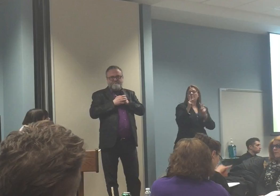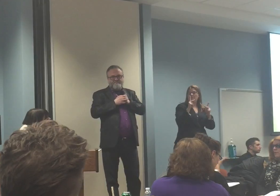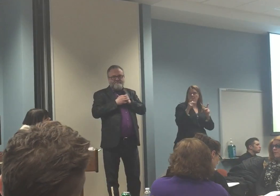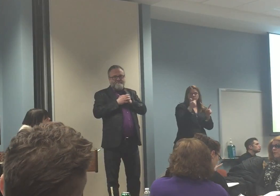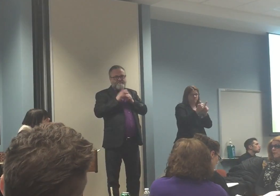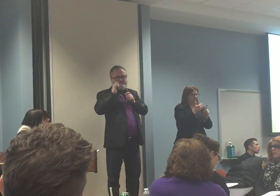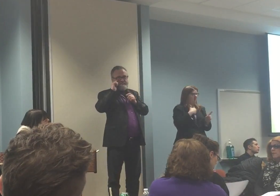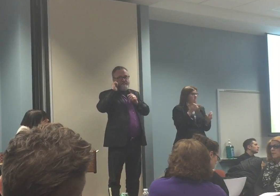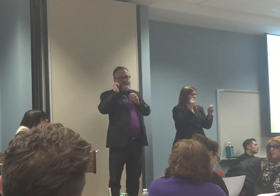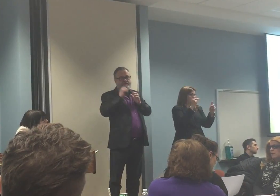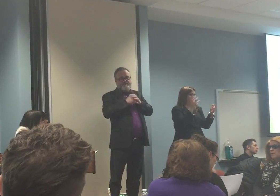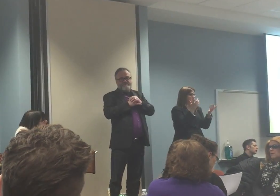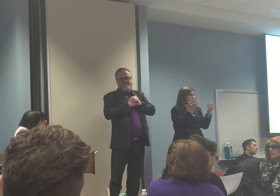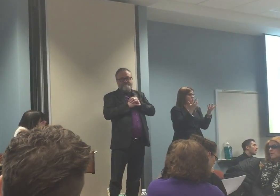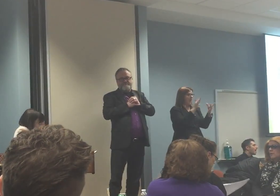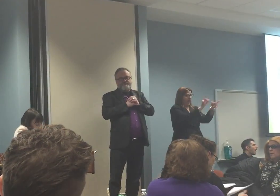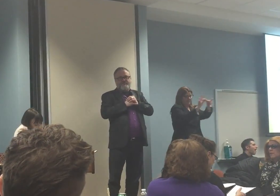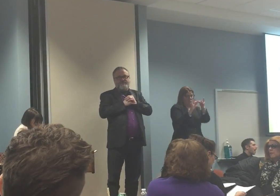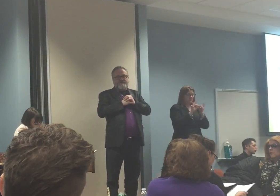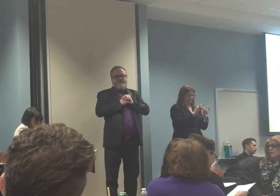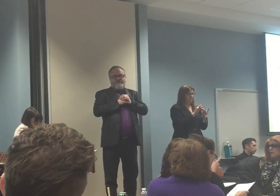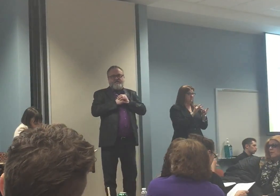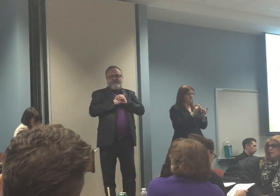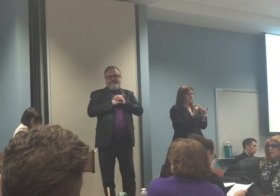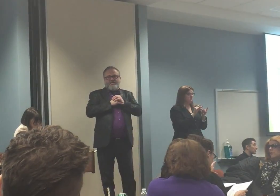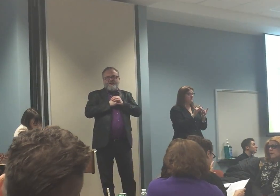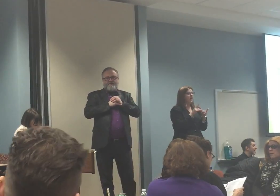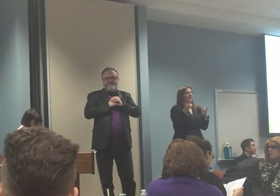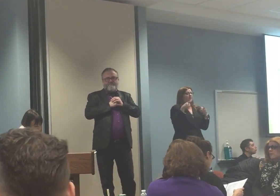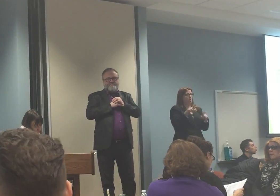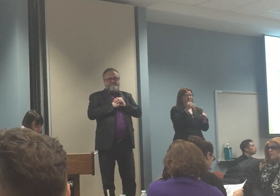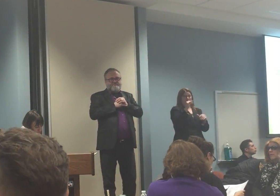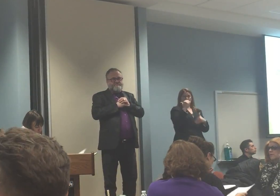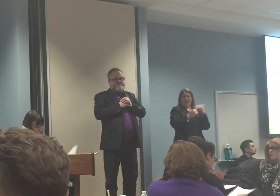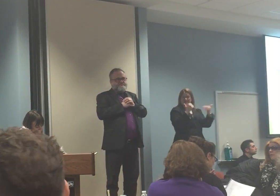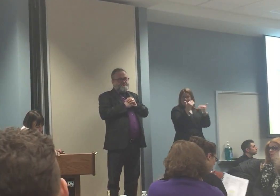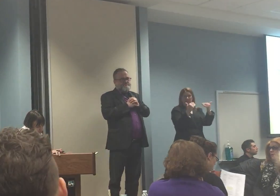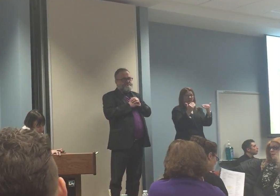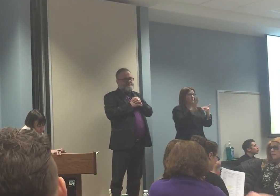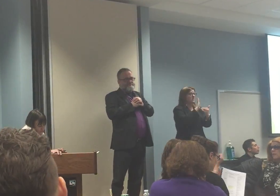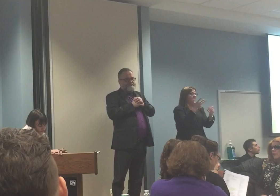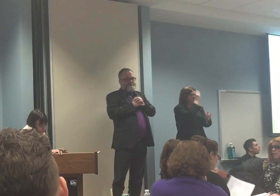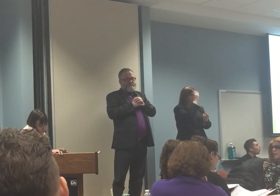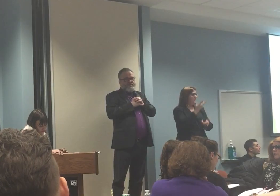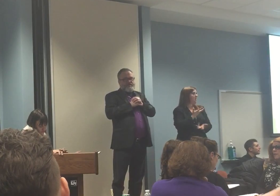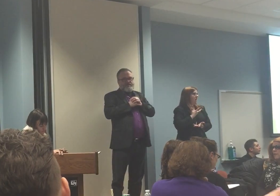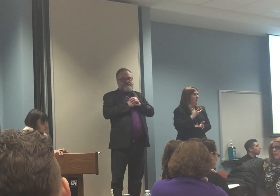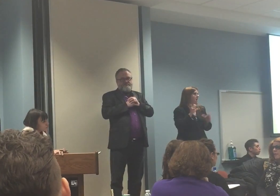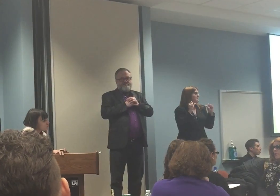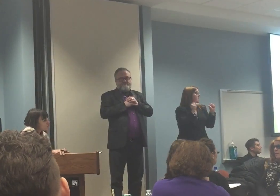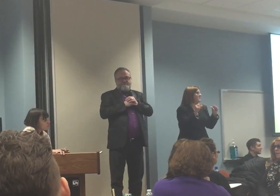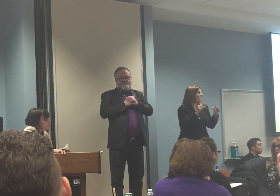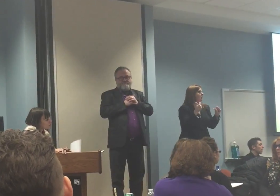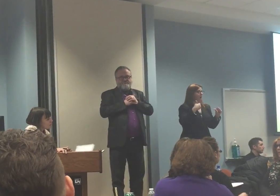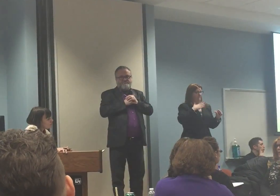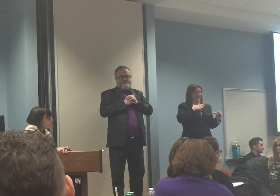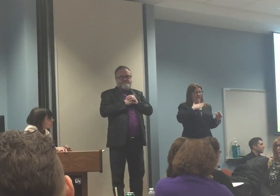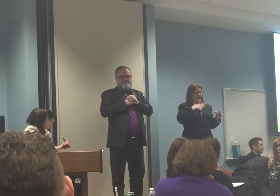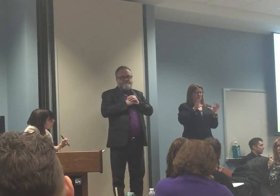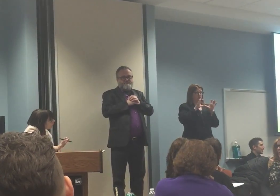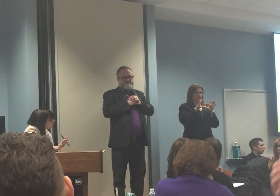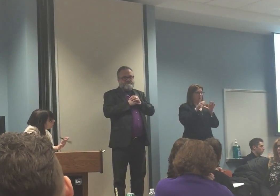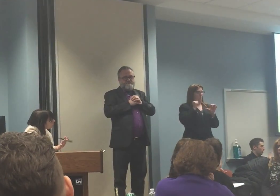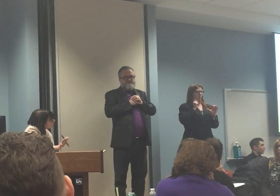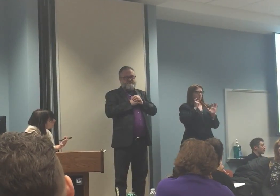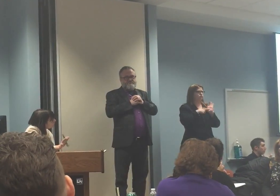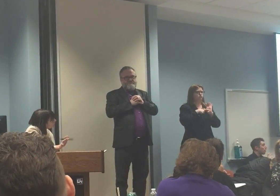opportunity to comment on that process. Nowhere along the lines were we ever told that there was a possibility that our certification would not